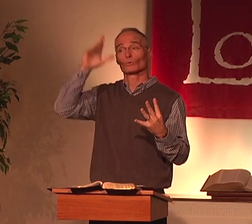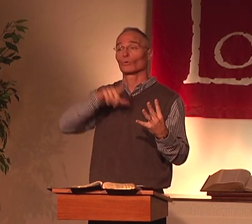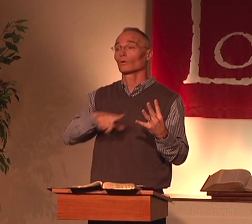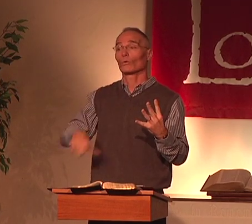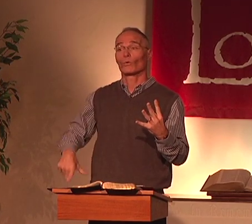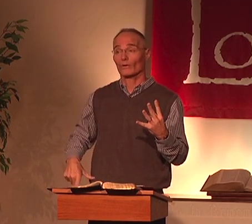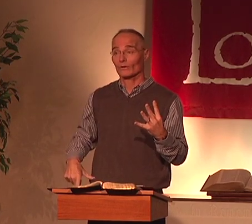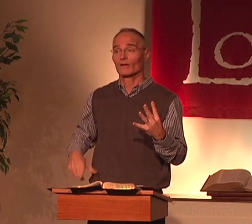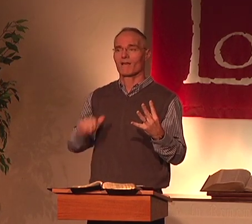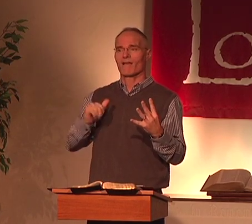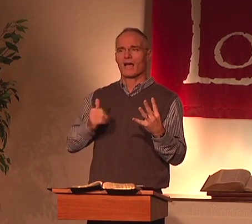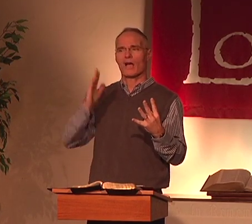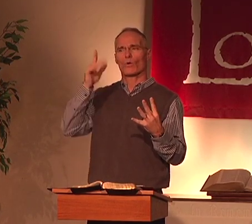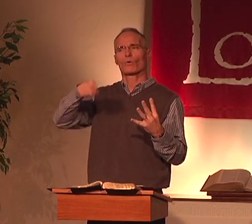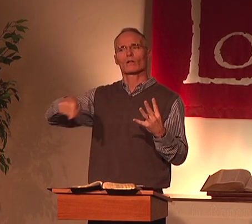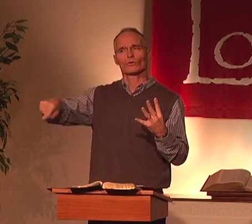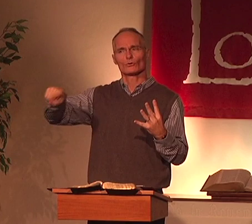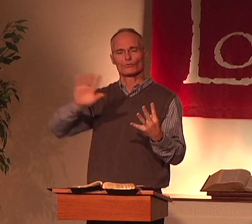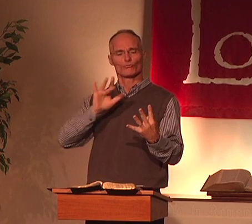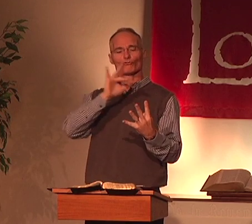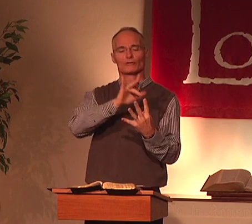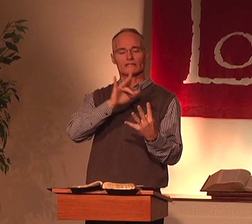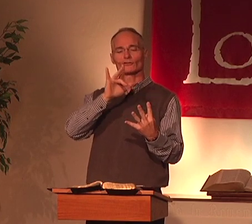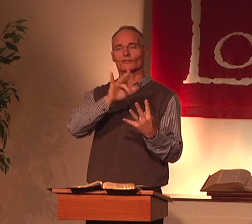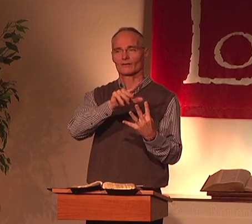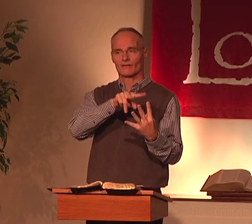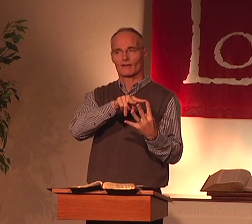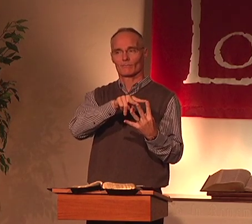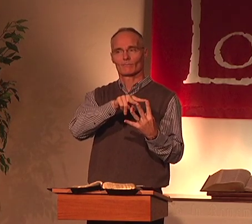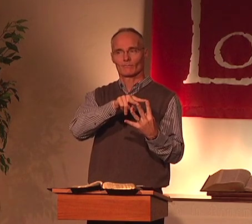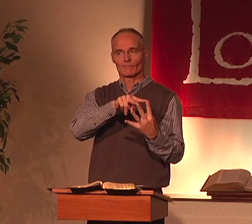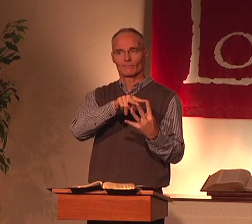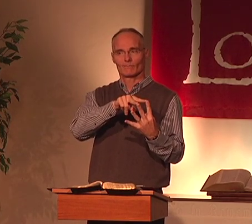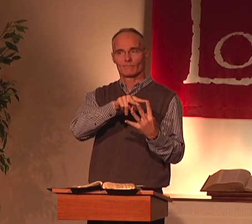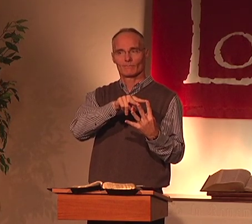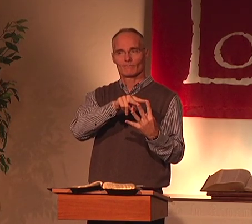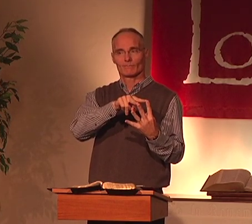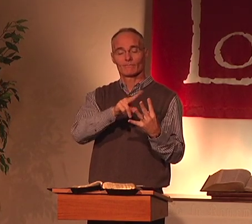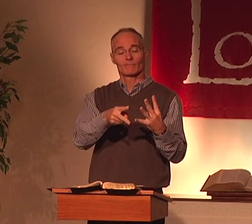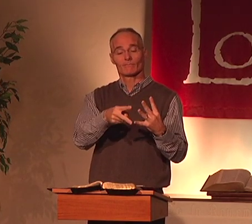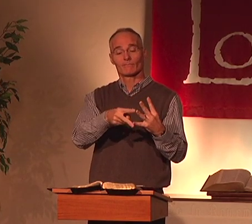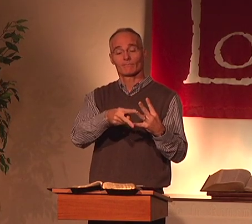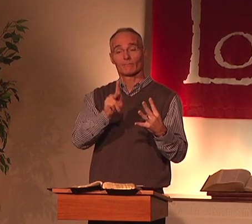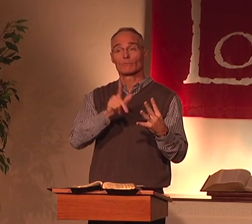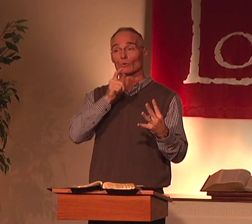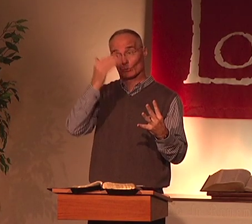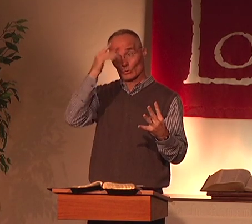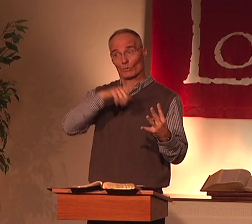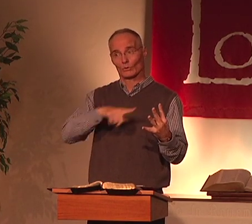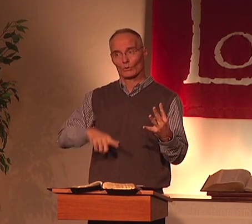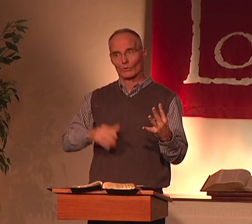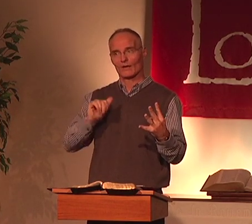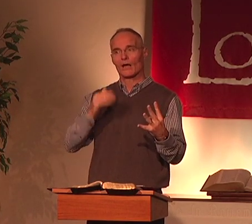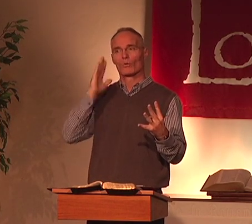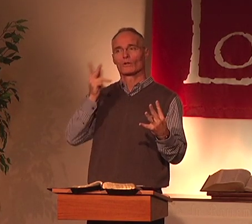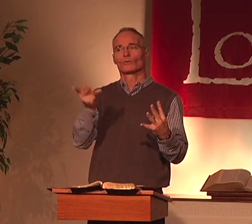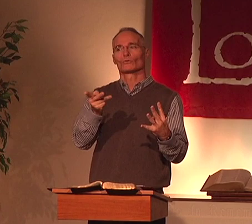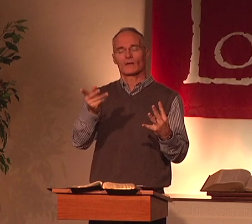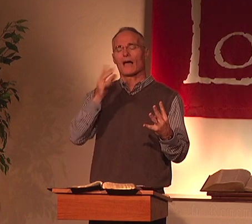Two people That don't Know the Lord How will You reach Out to Those two People And then Two people Who know The Lord